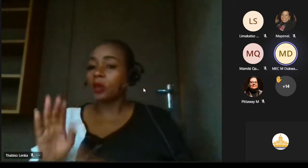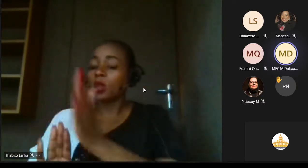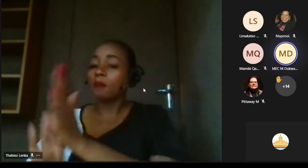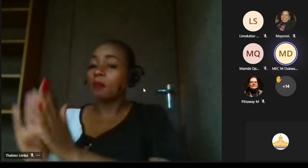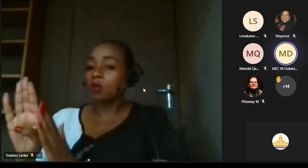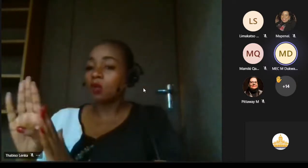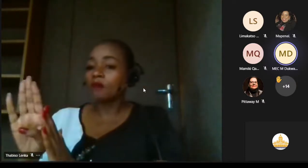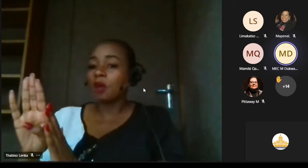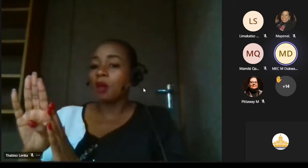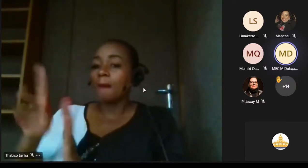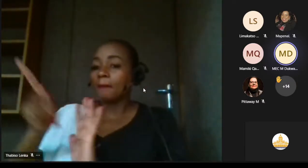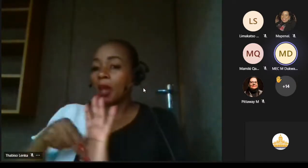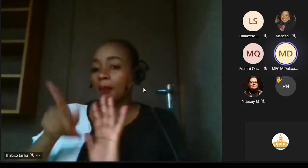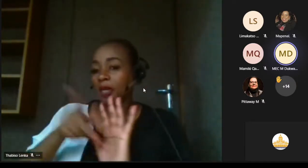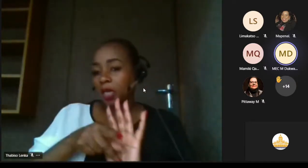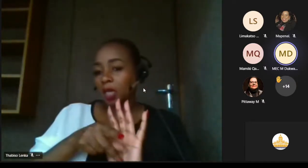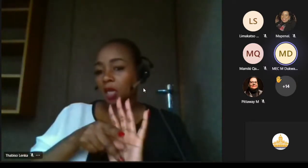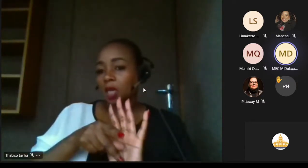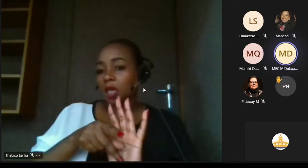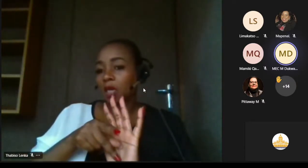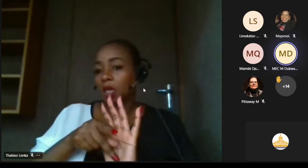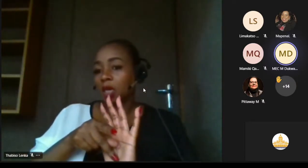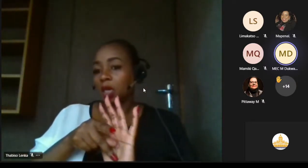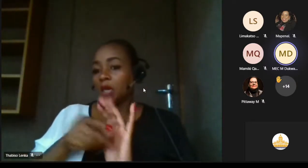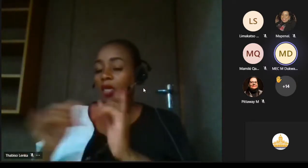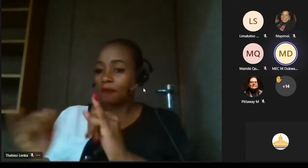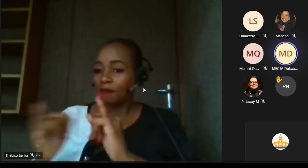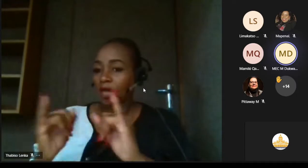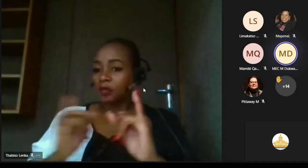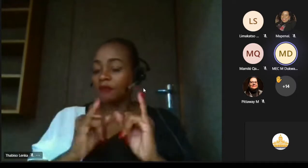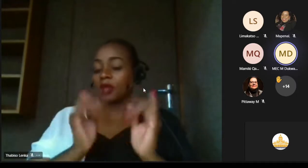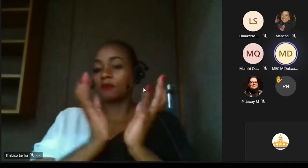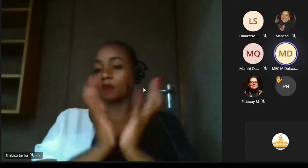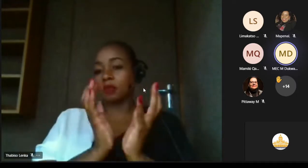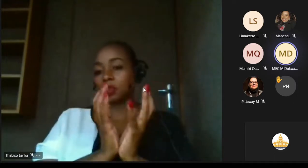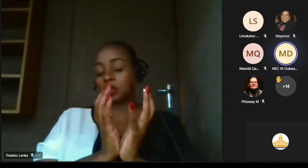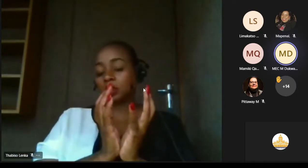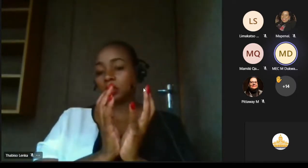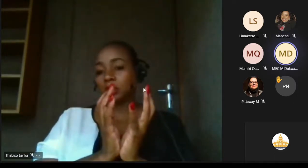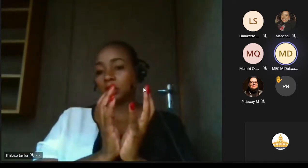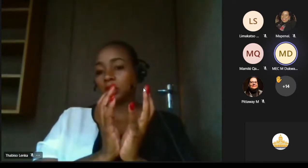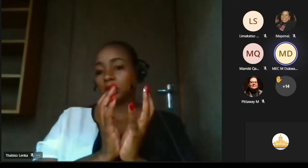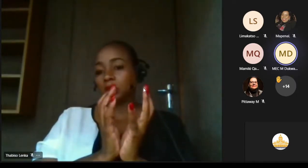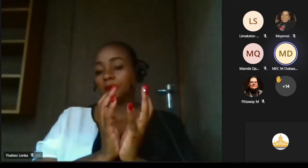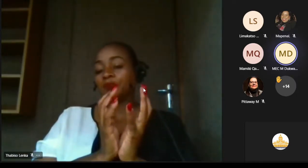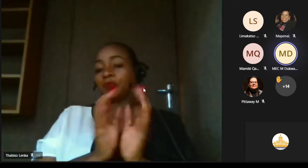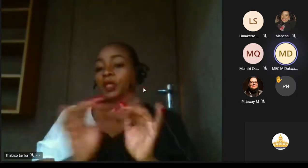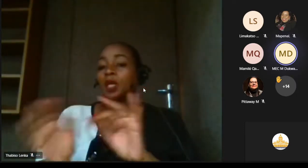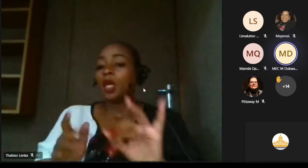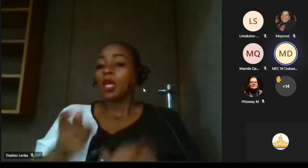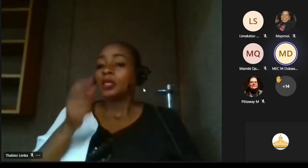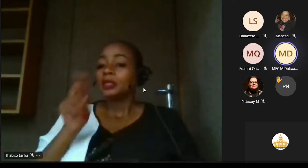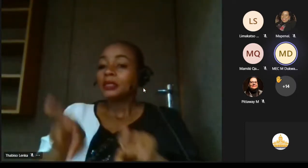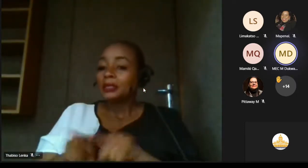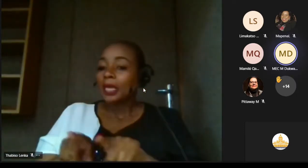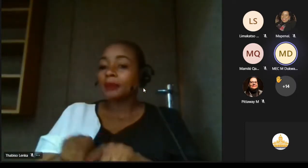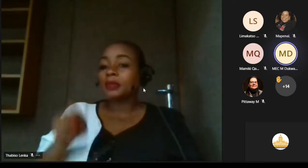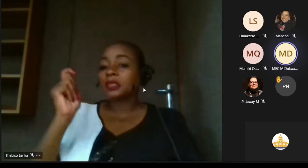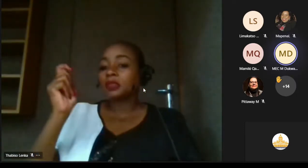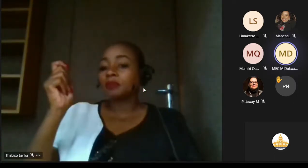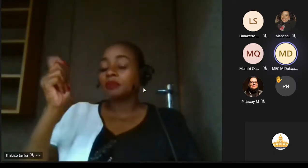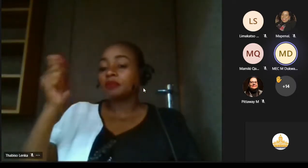thoroughly accountable to communities. Speakers have a responsibility to deal with issues of